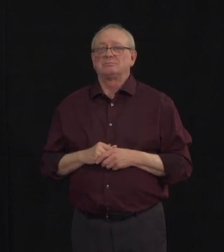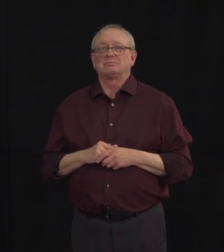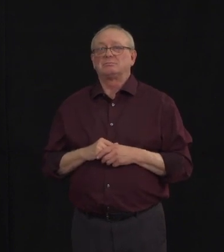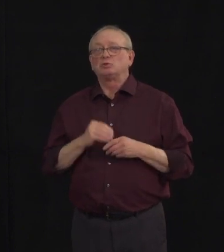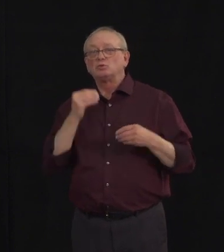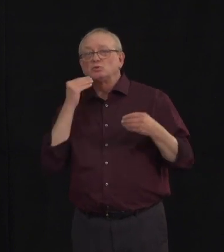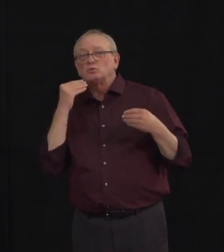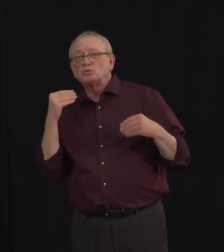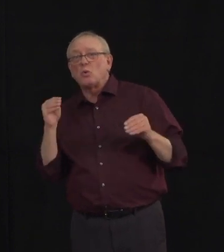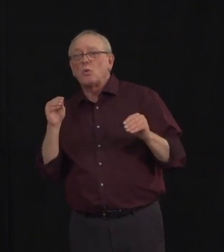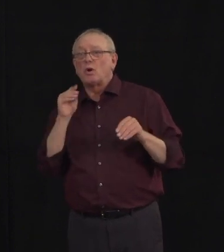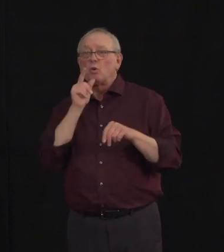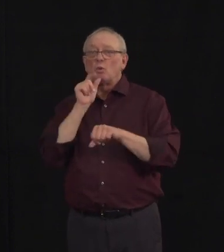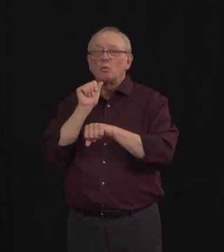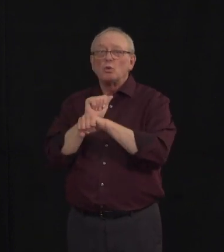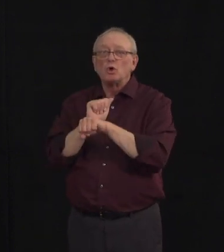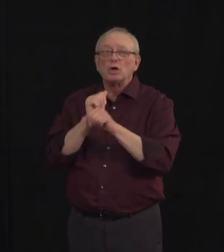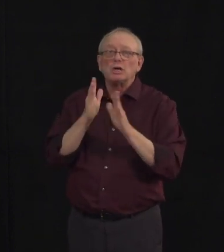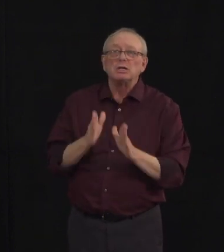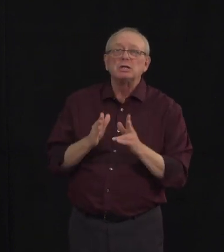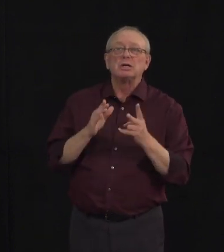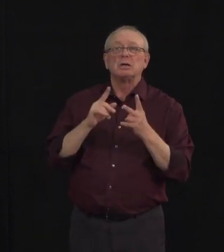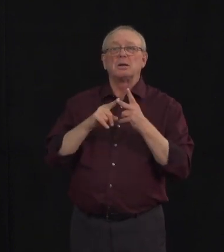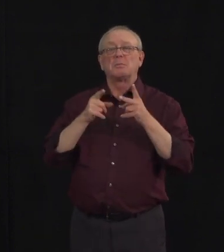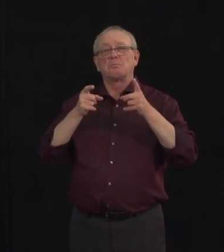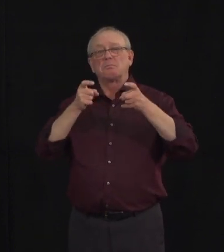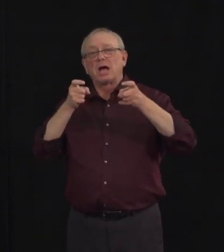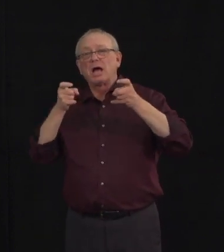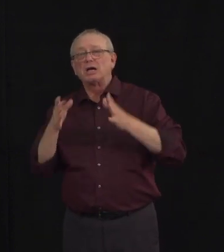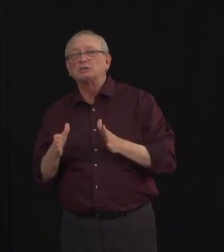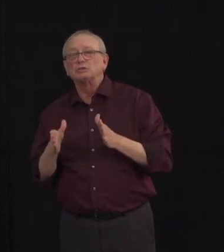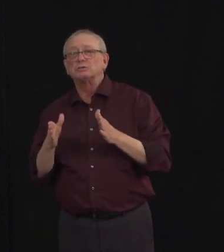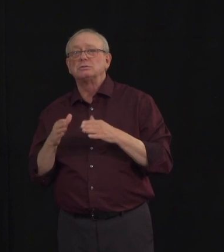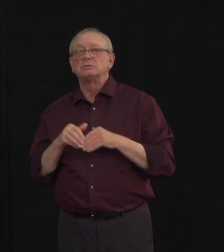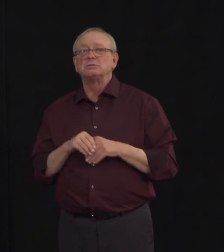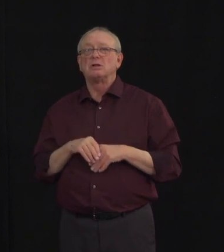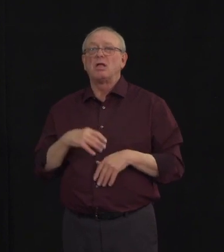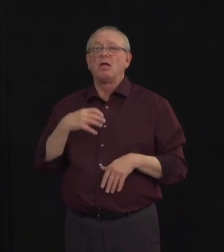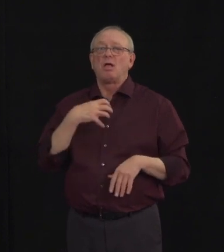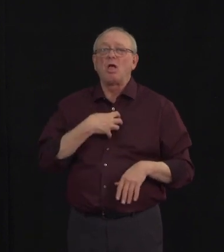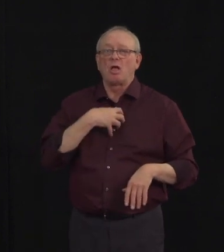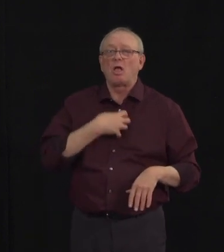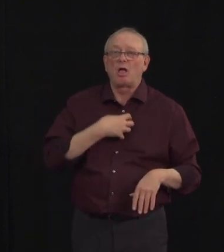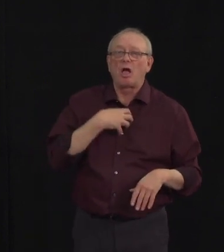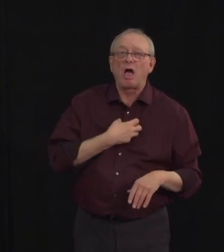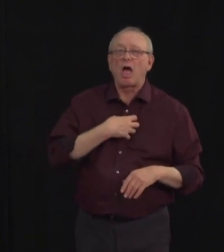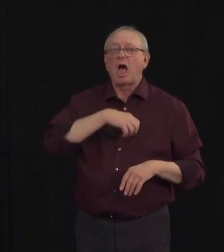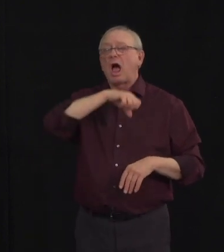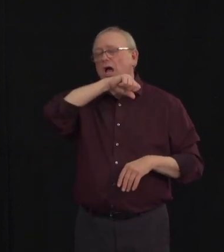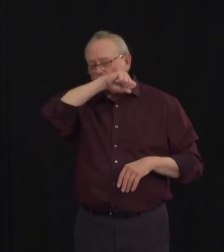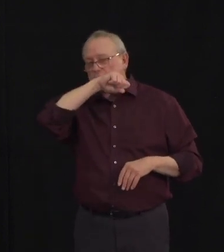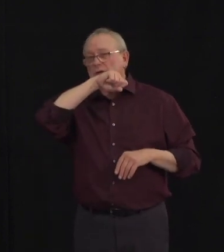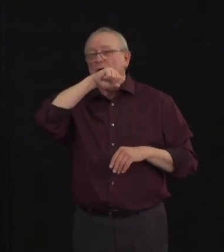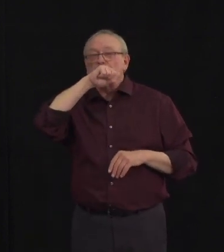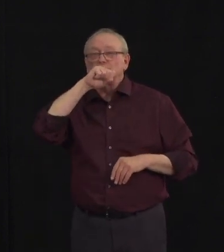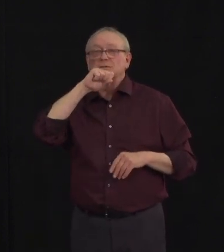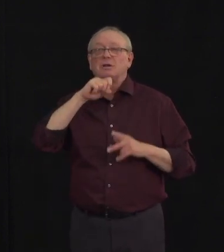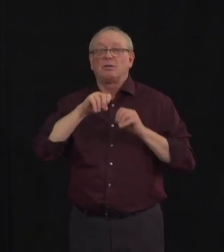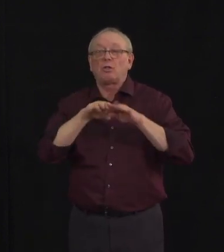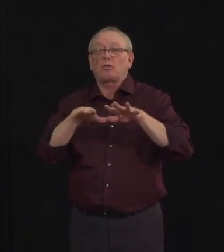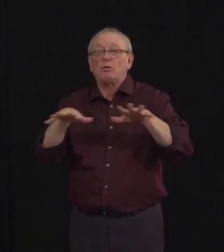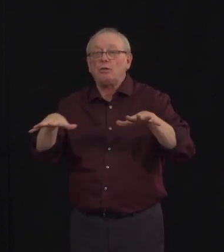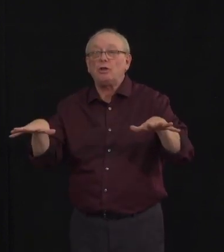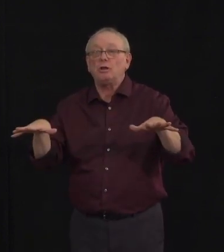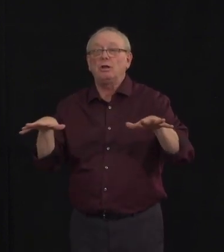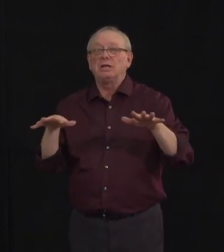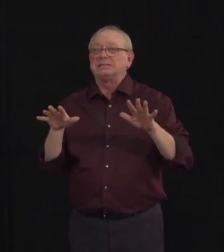employee or the manager. If somebody is, coughing and sneezing on the goods, then that person may say,